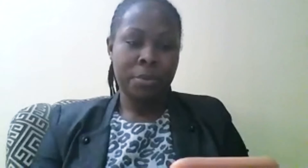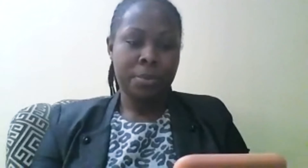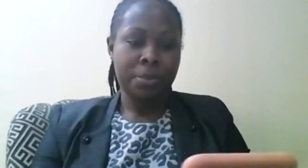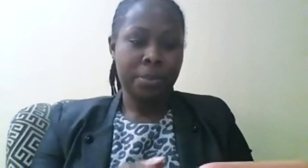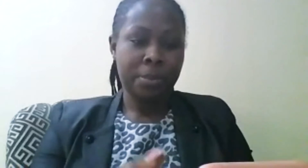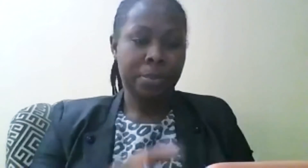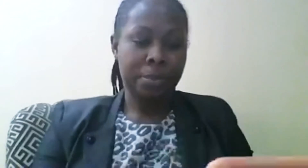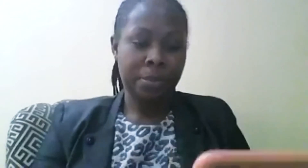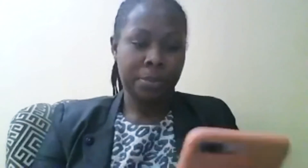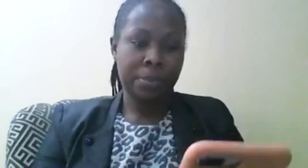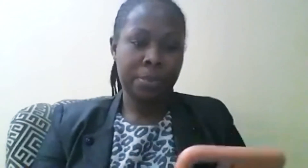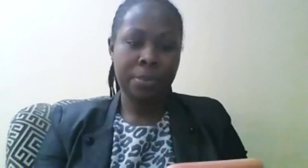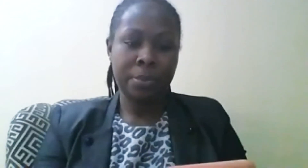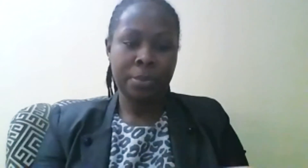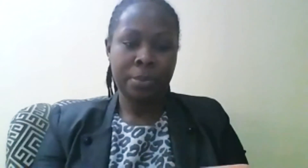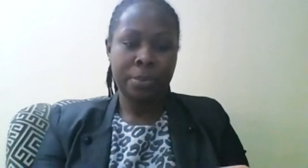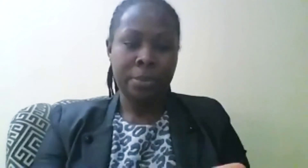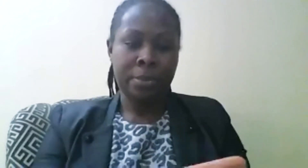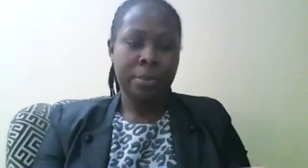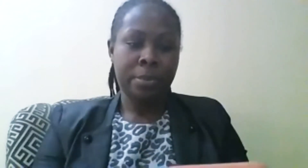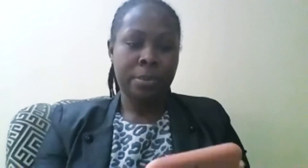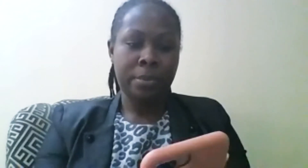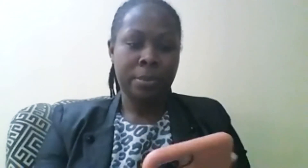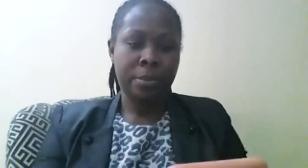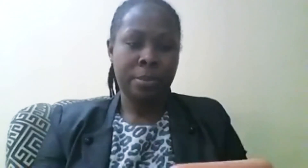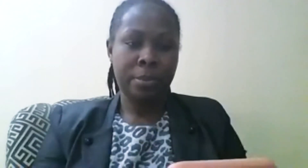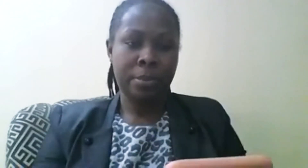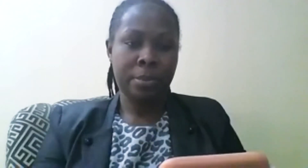I'll give you a short profile of the panelists.